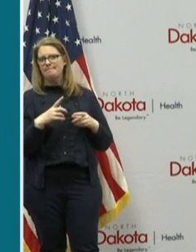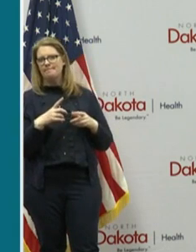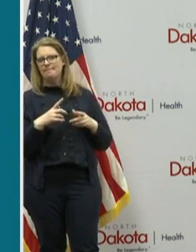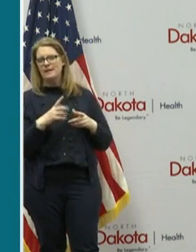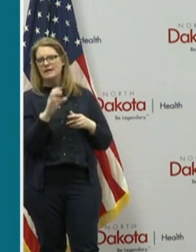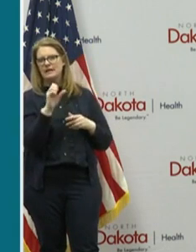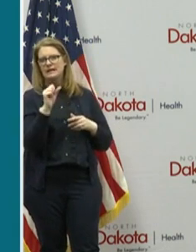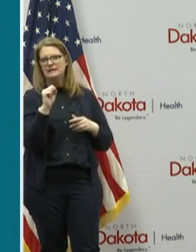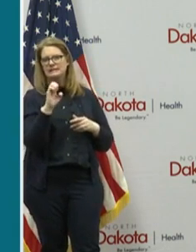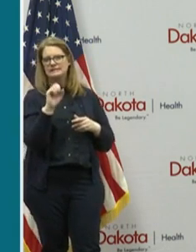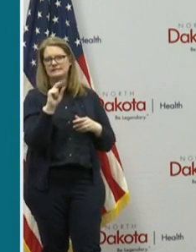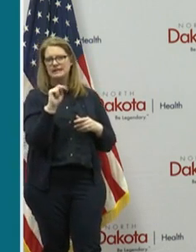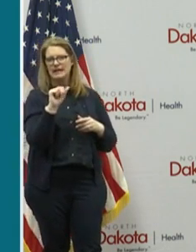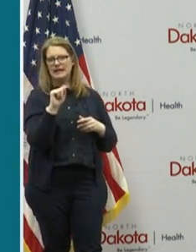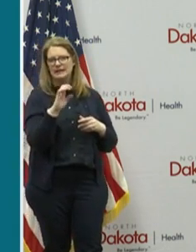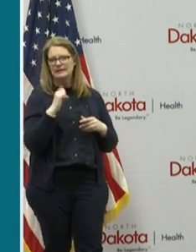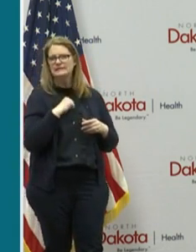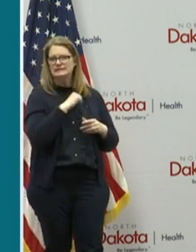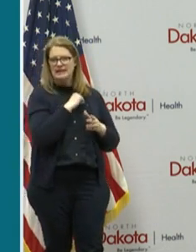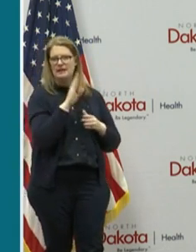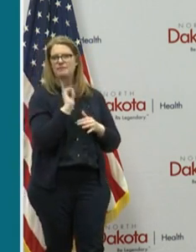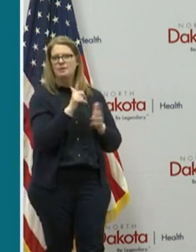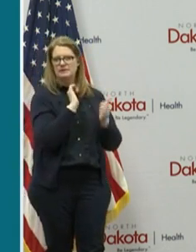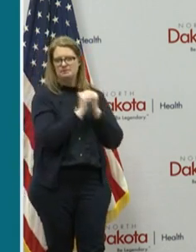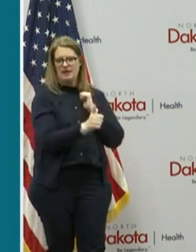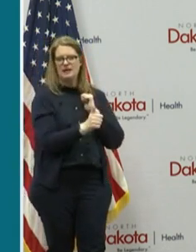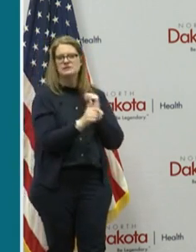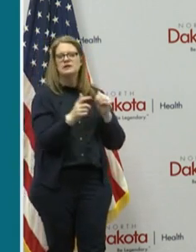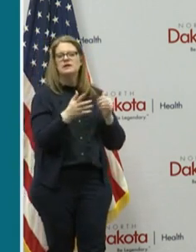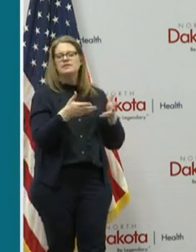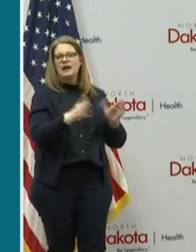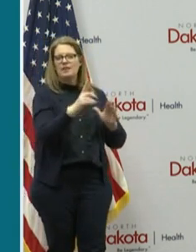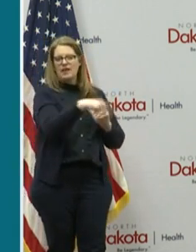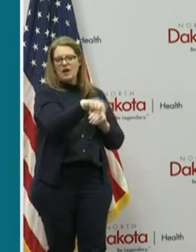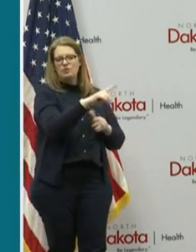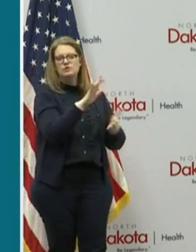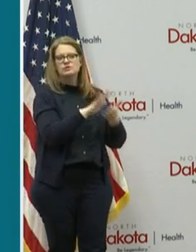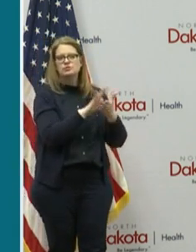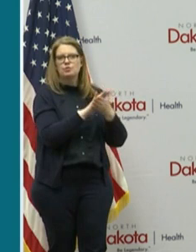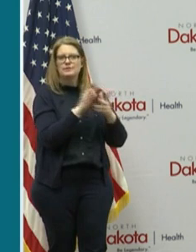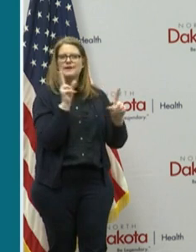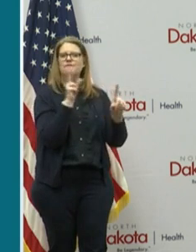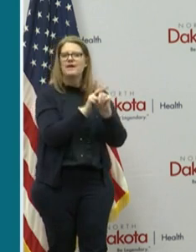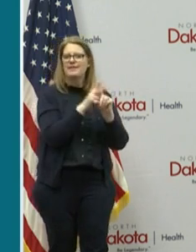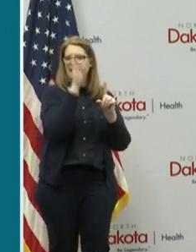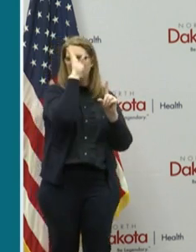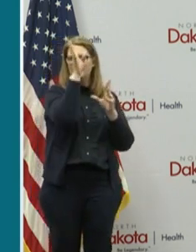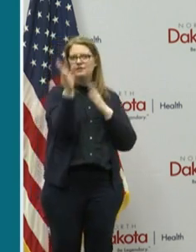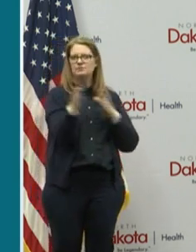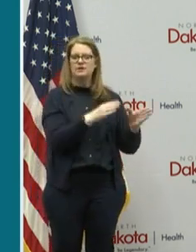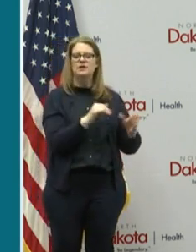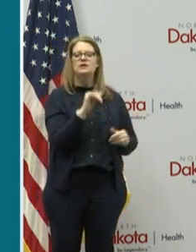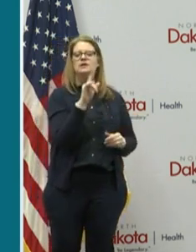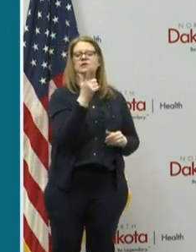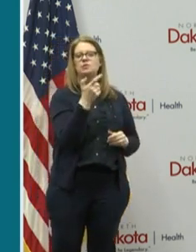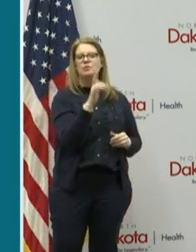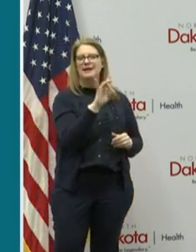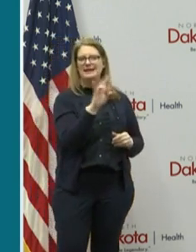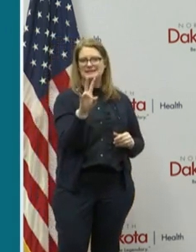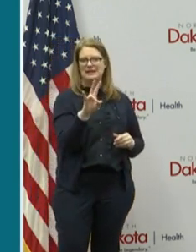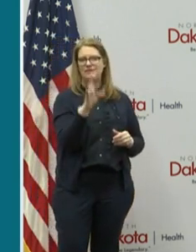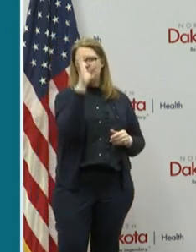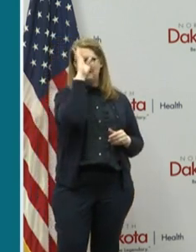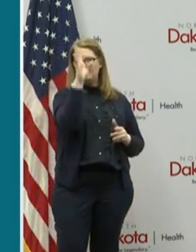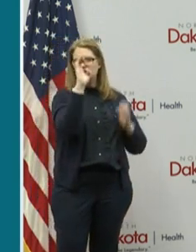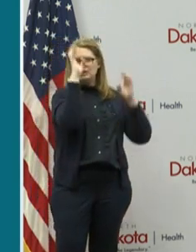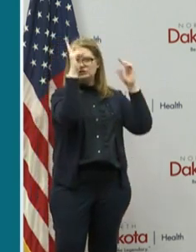that was passed a few years ago by our legislation that allowed schools to file innovation plans. It was Senate Bill 2186, Innovation